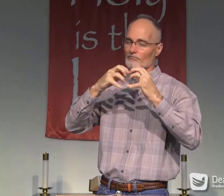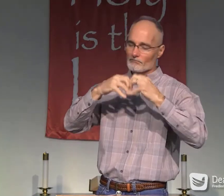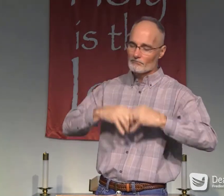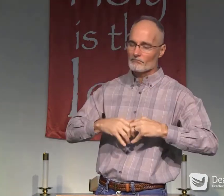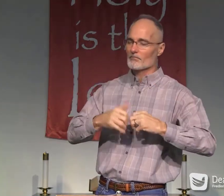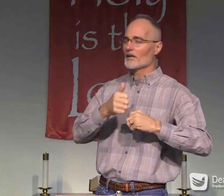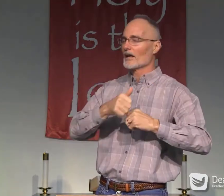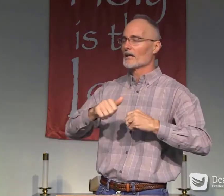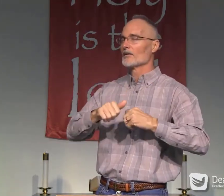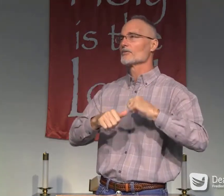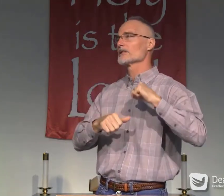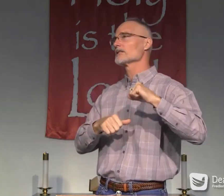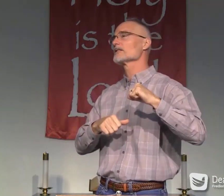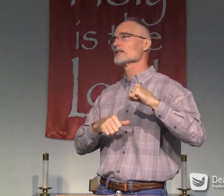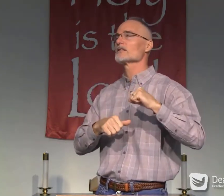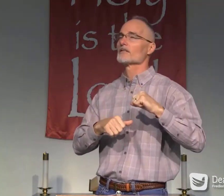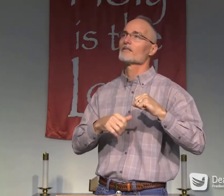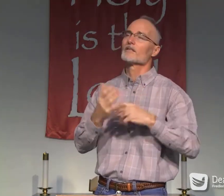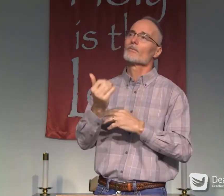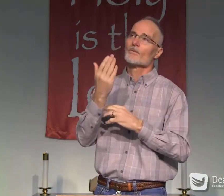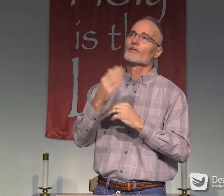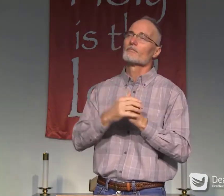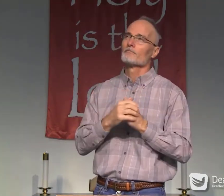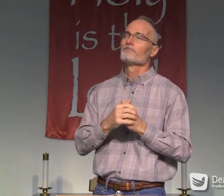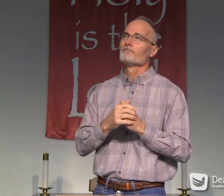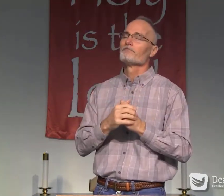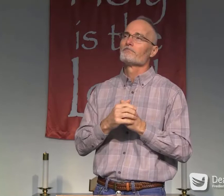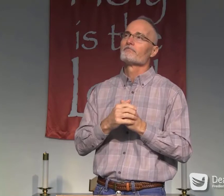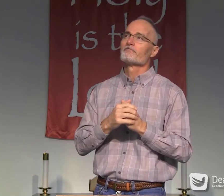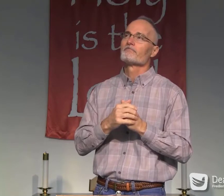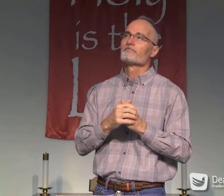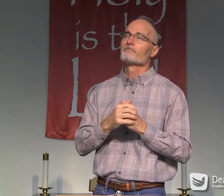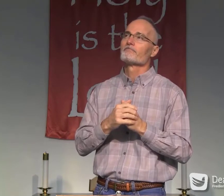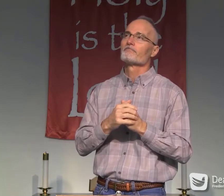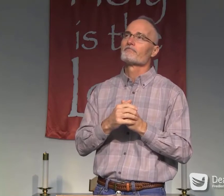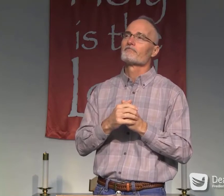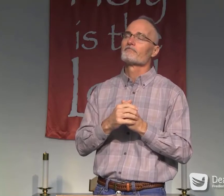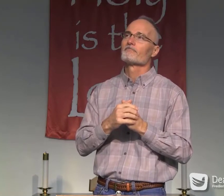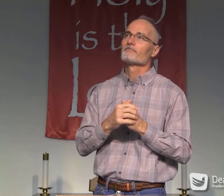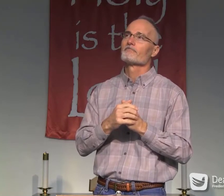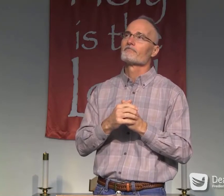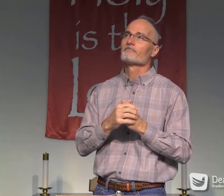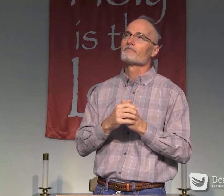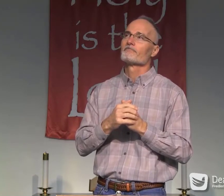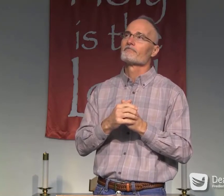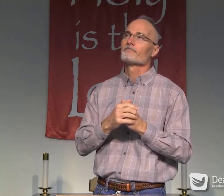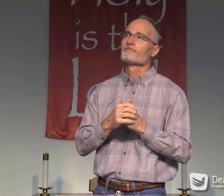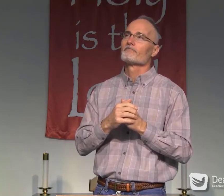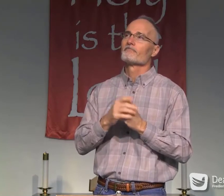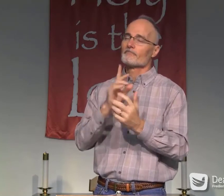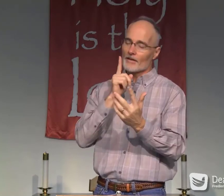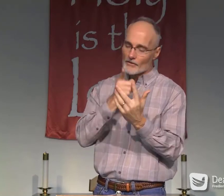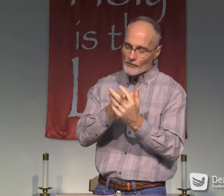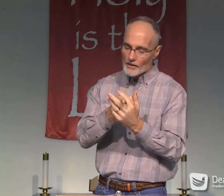But also I'd ask that your Spirit would help us to break down any resistance that we may have this morning.